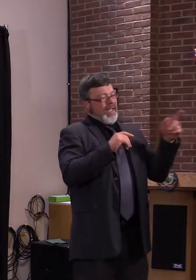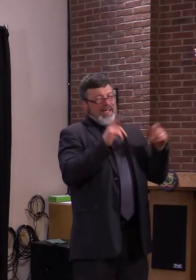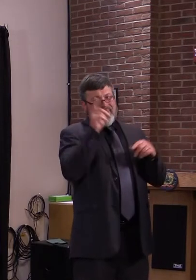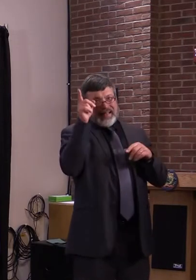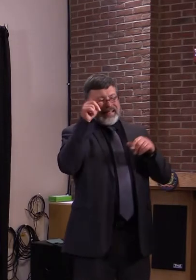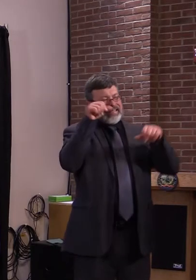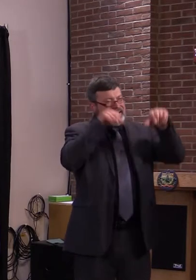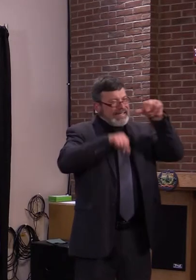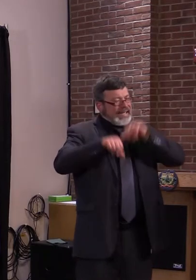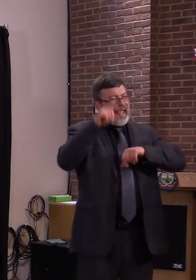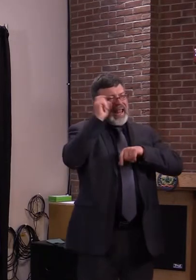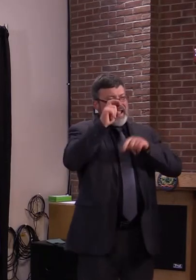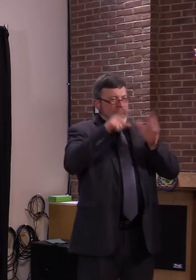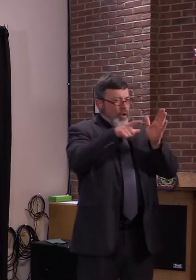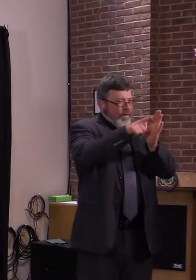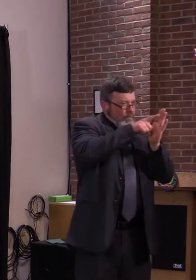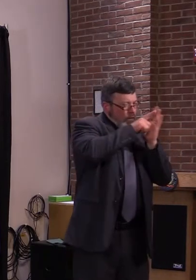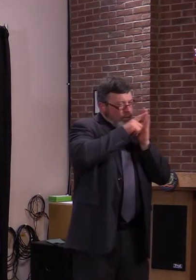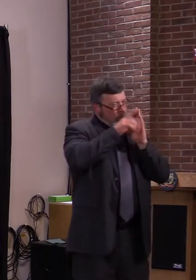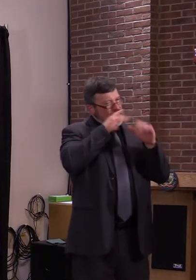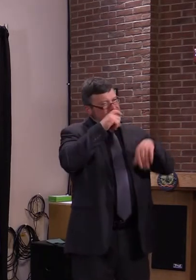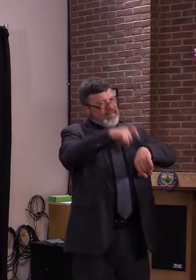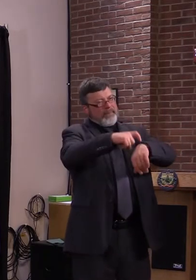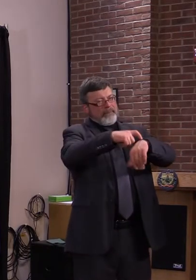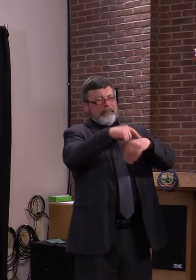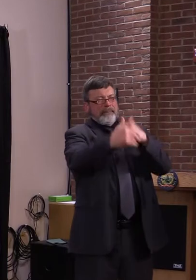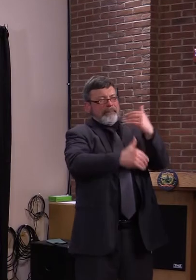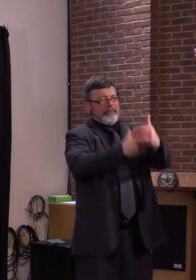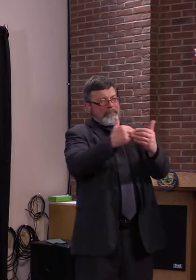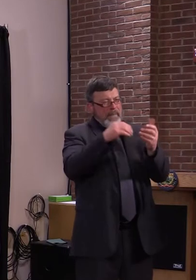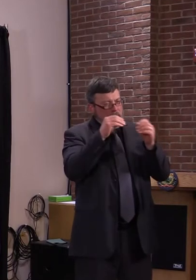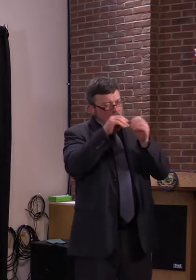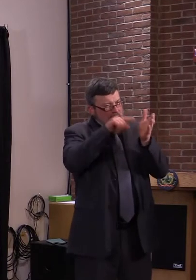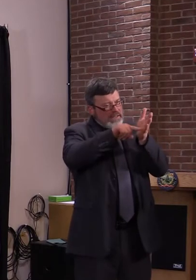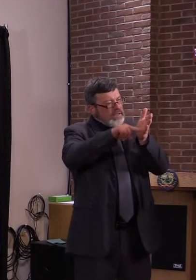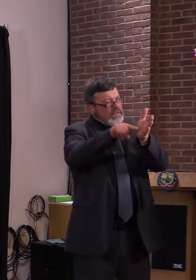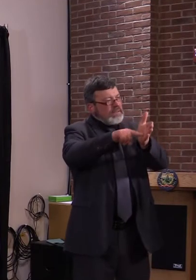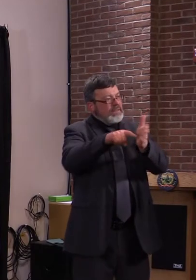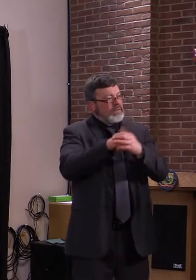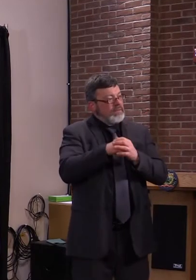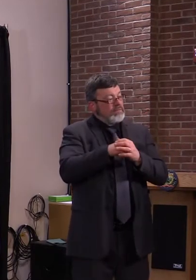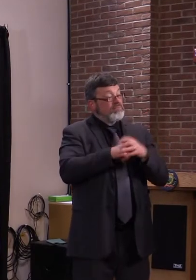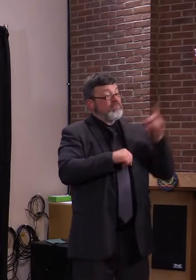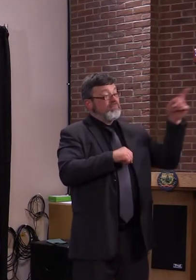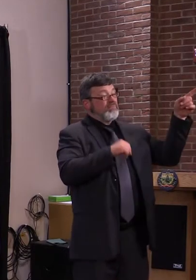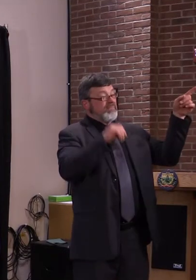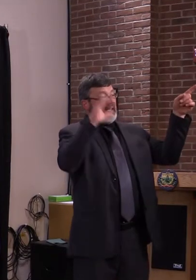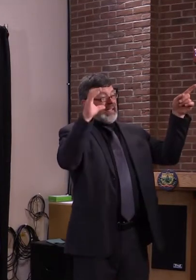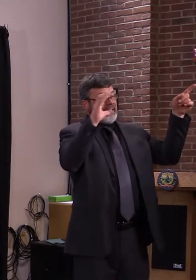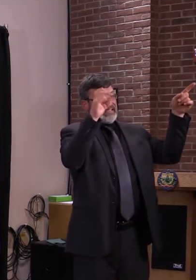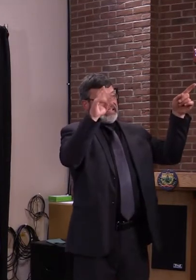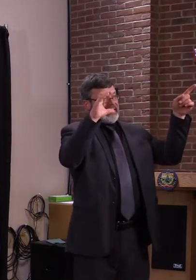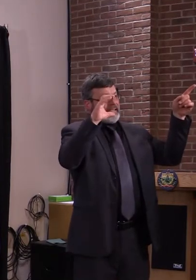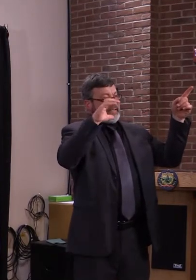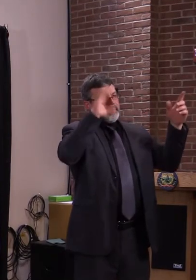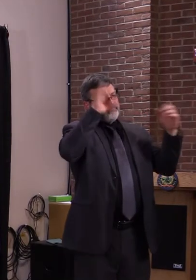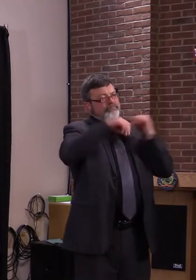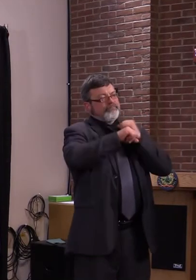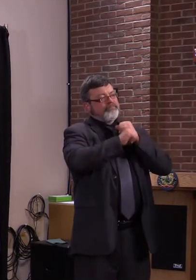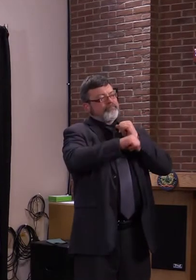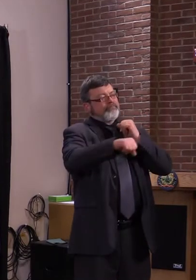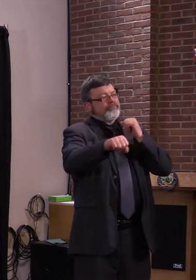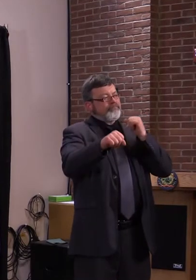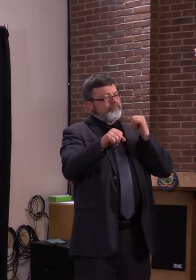the reality is, and they will admit this as quickly as I will, they need severe data